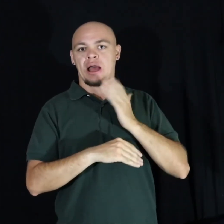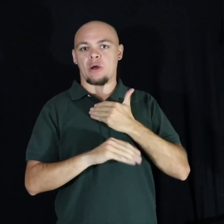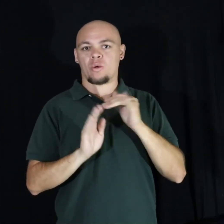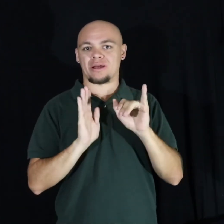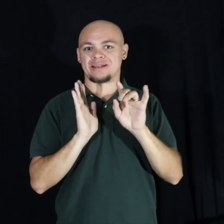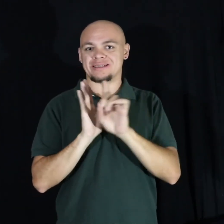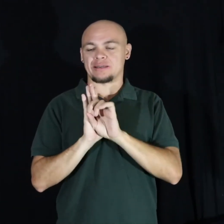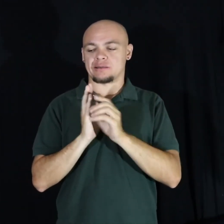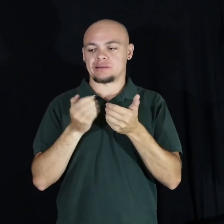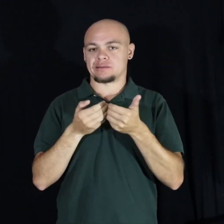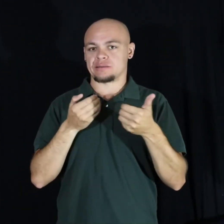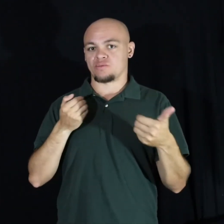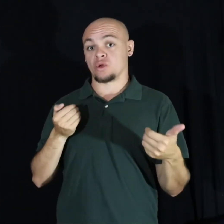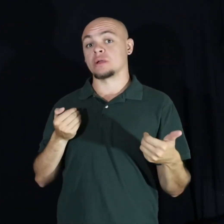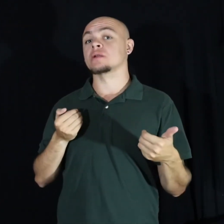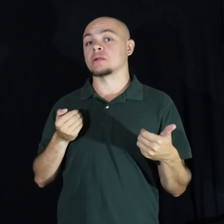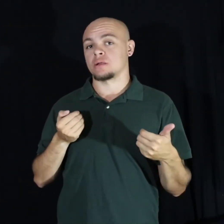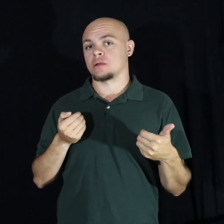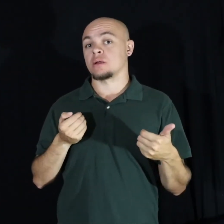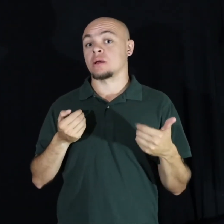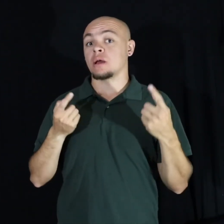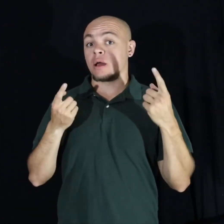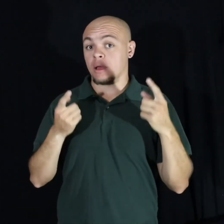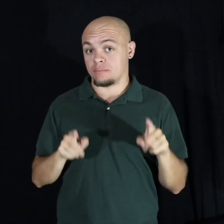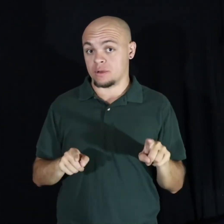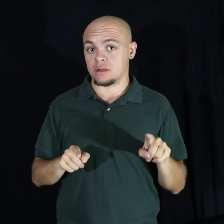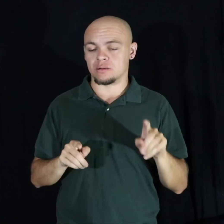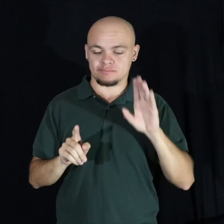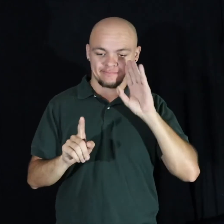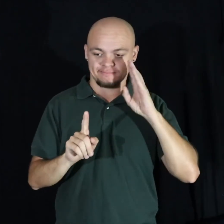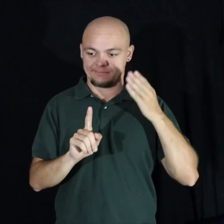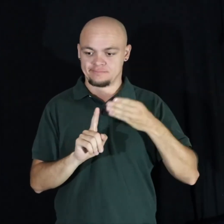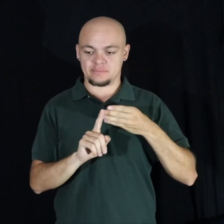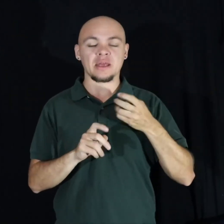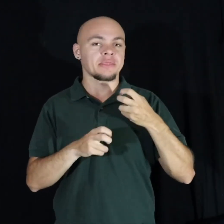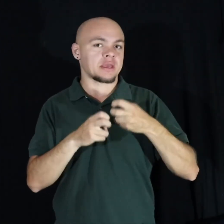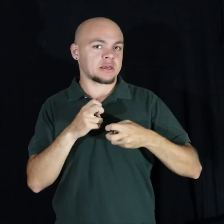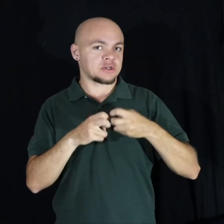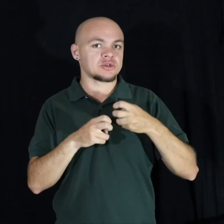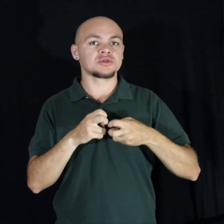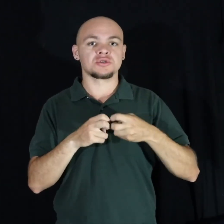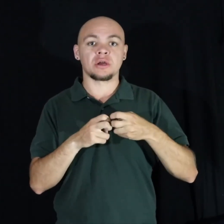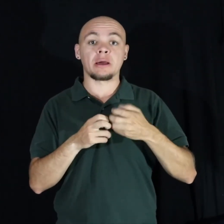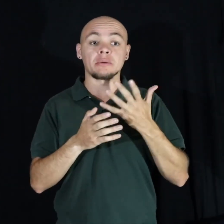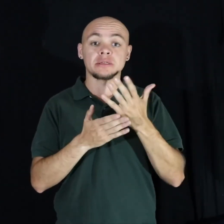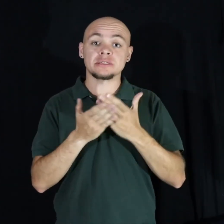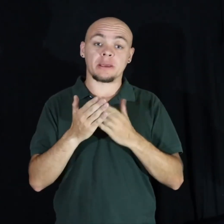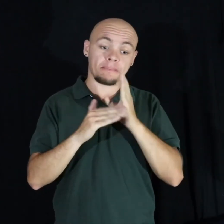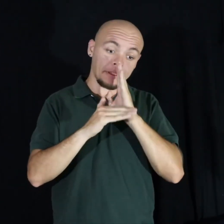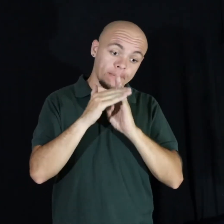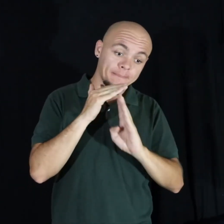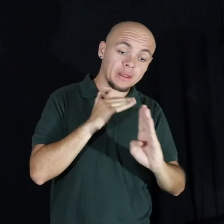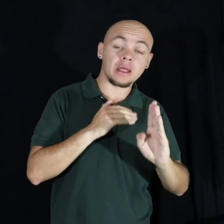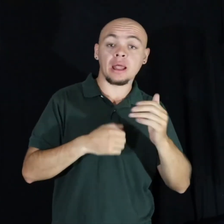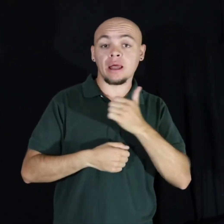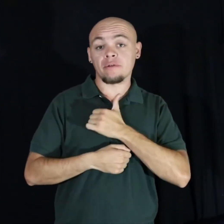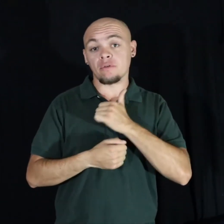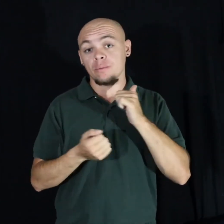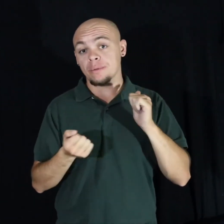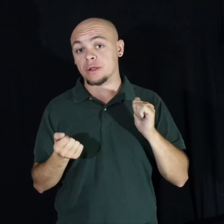identity. Then we could focus on the root issue. And with a little bit of humility and a little bit of